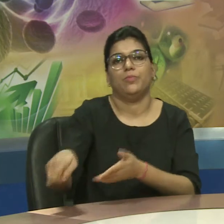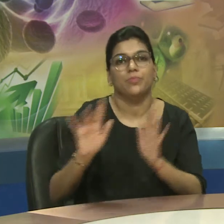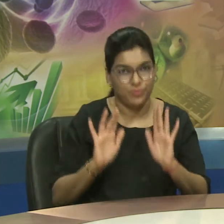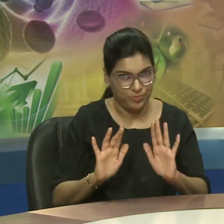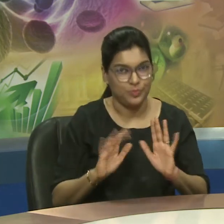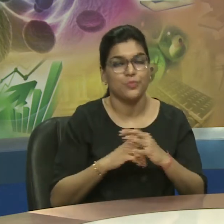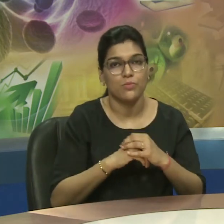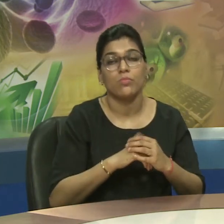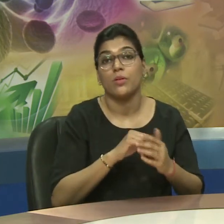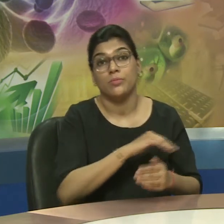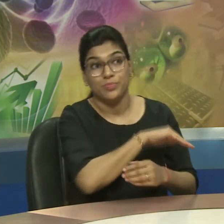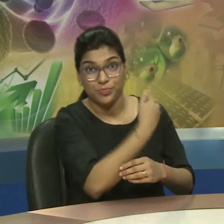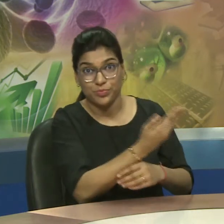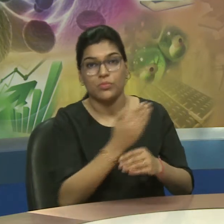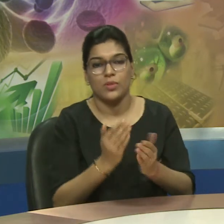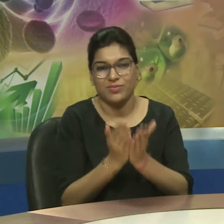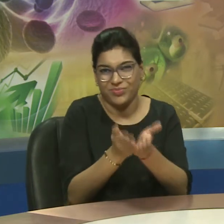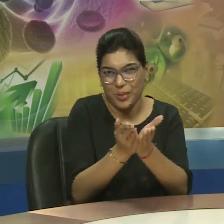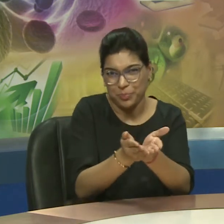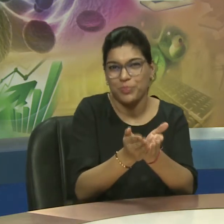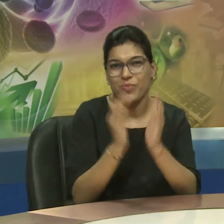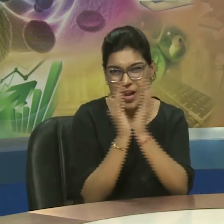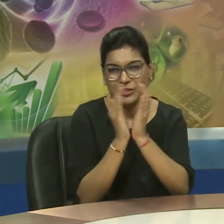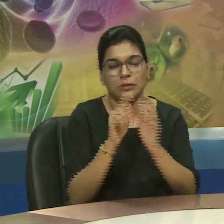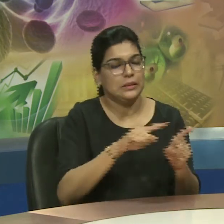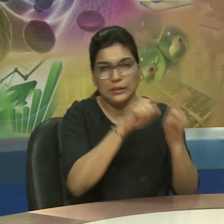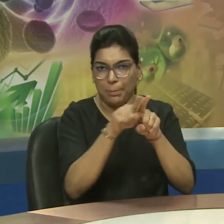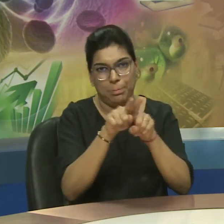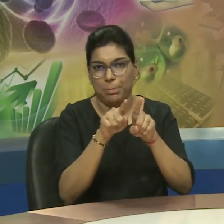insurance company. In marine insurance,